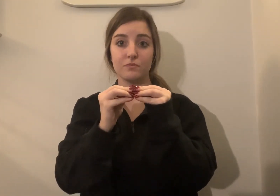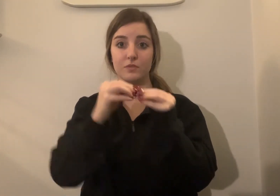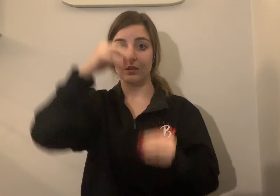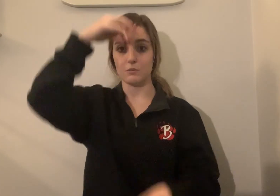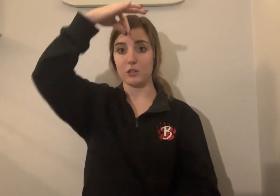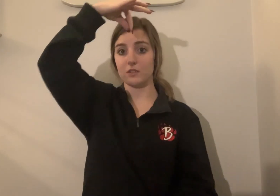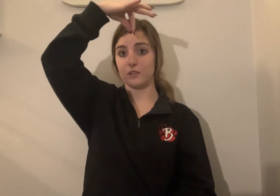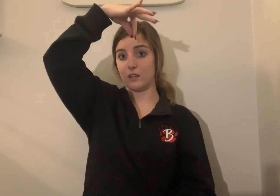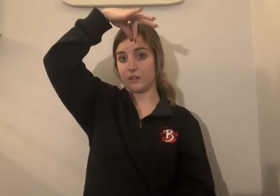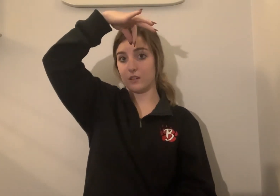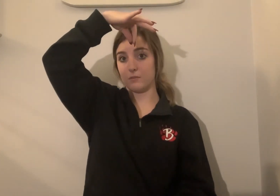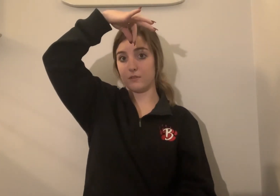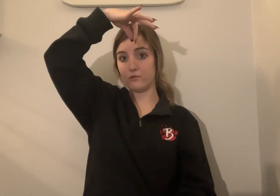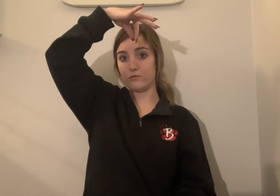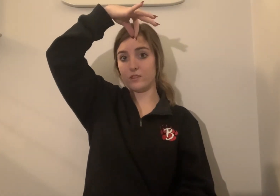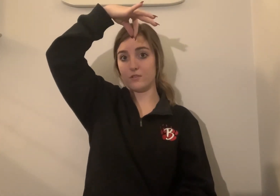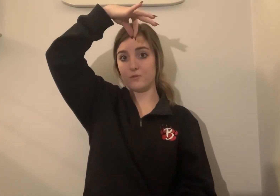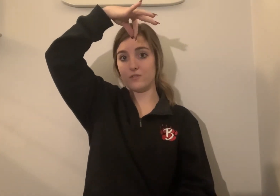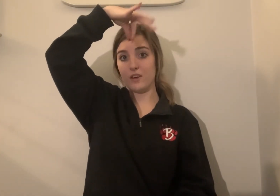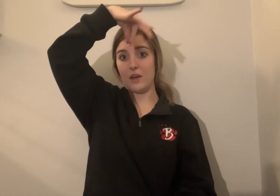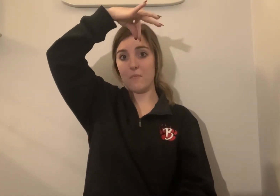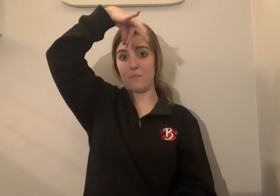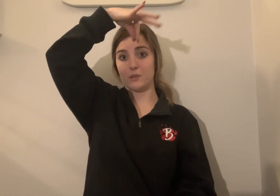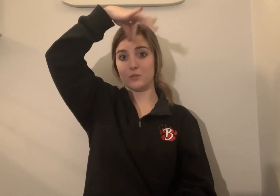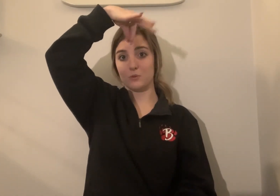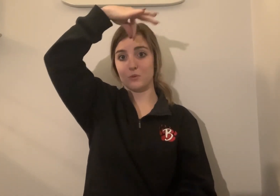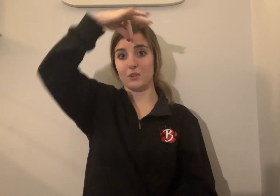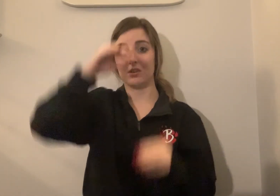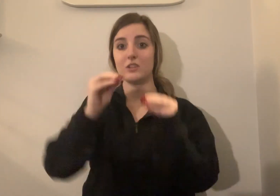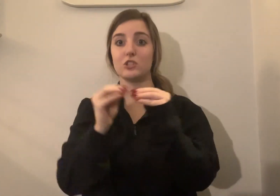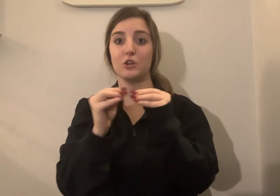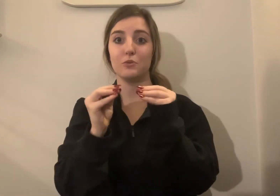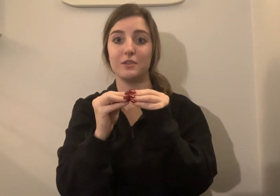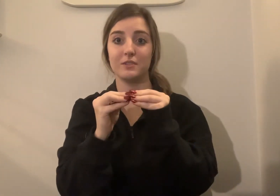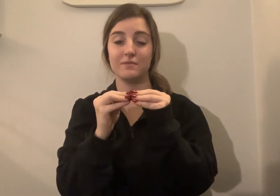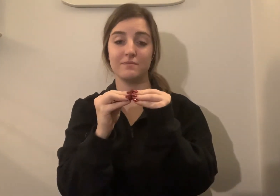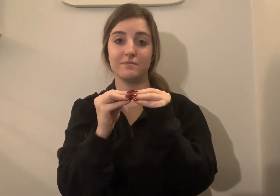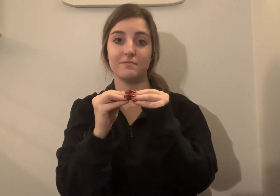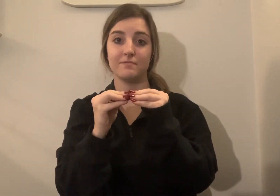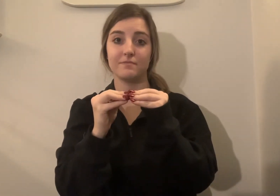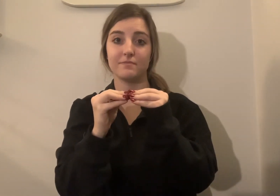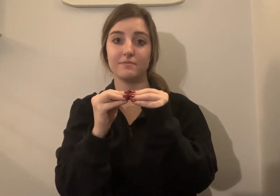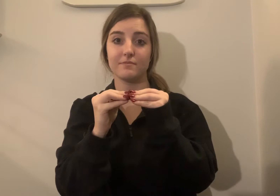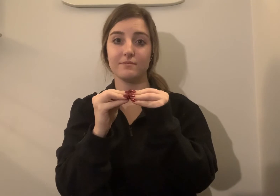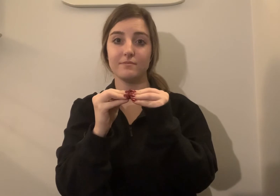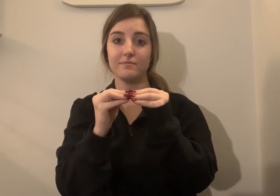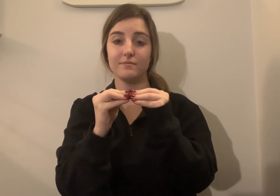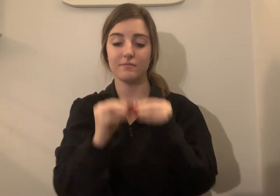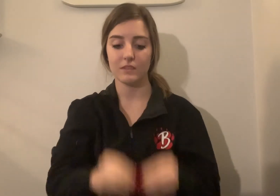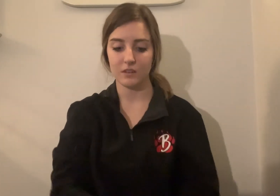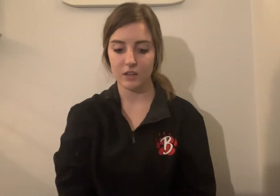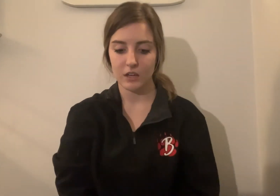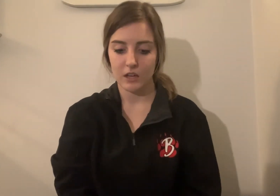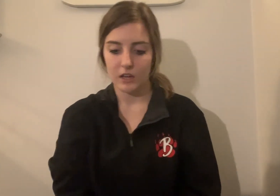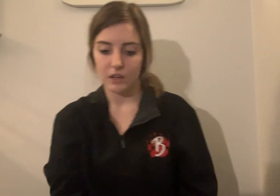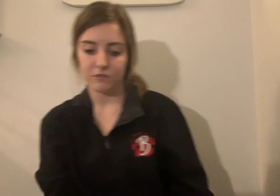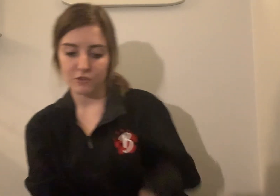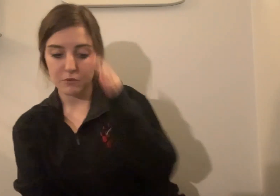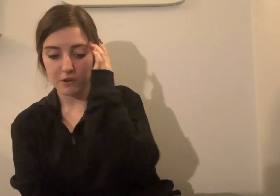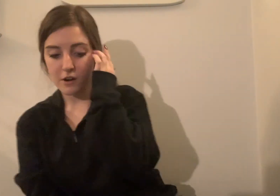I'm trying to like get my full thing. There we go. Mistletoe. few more. We